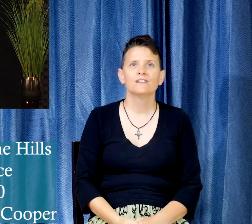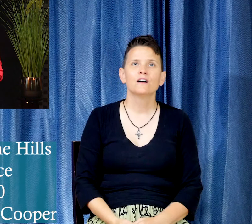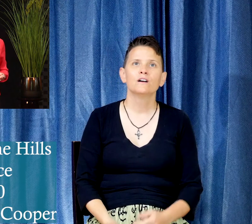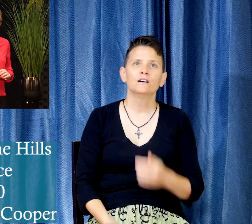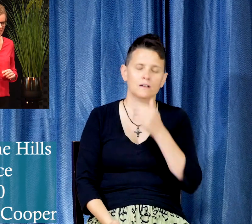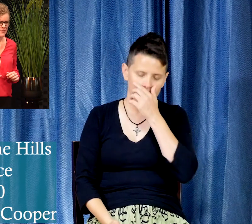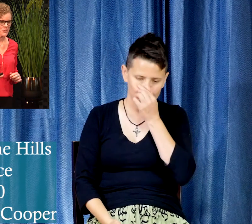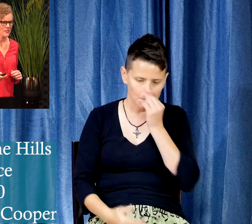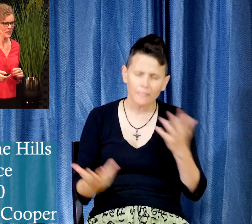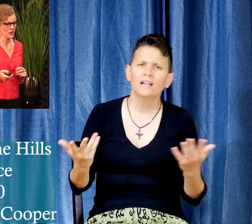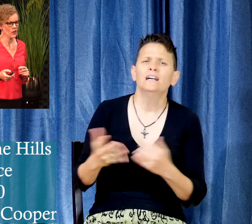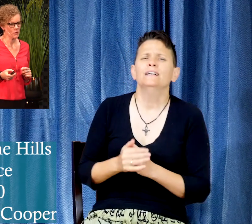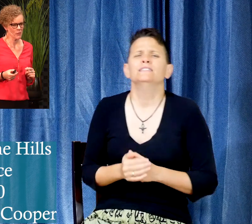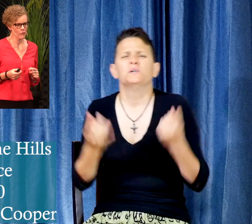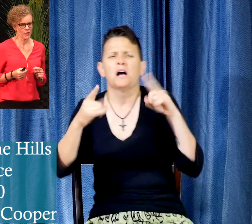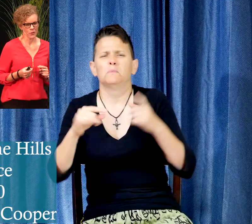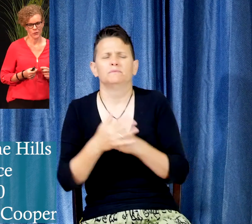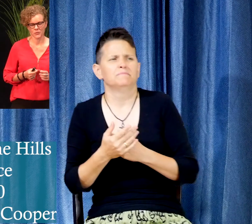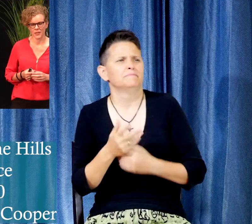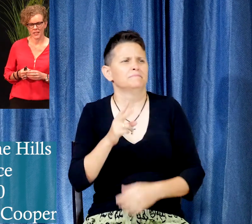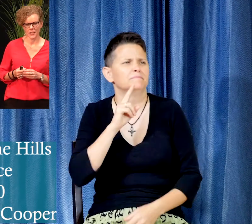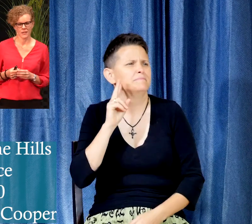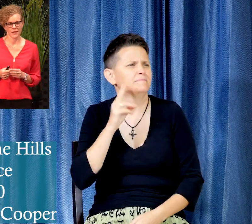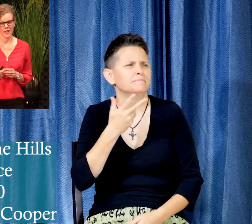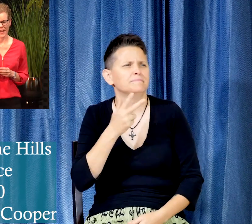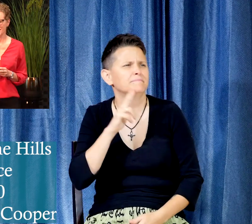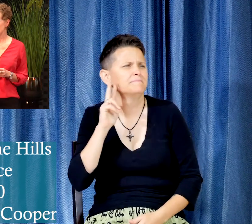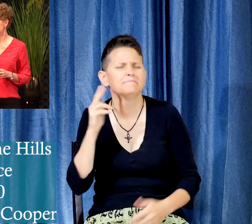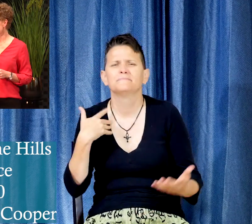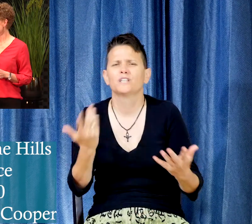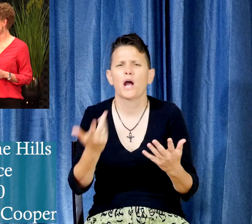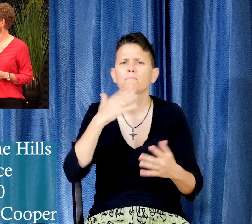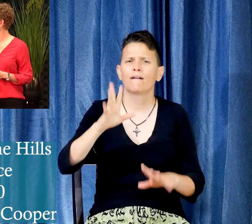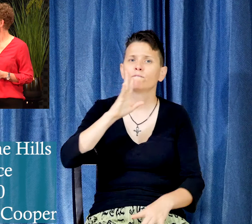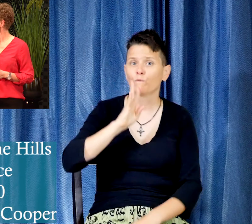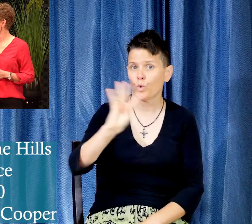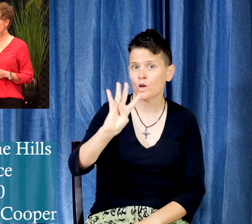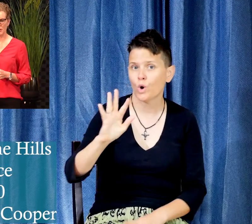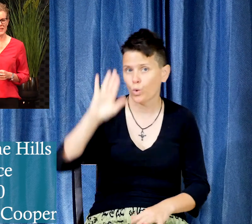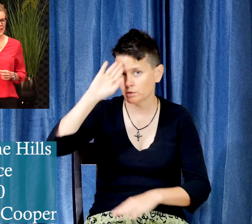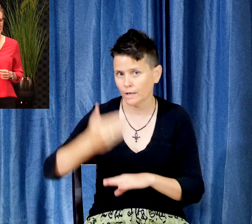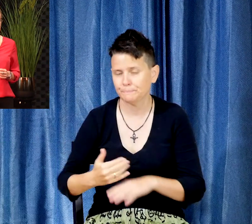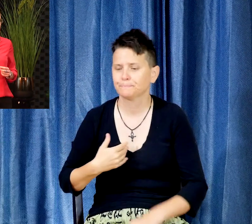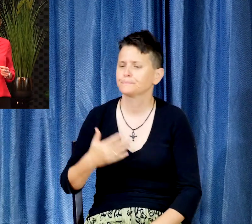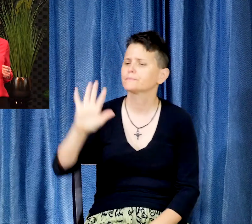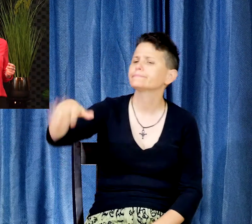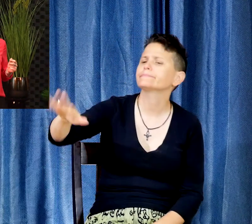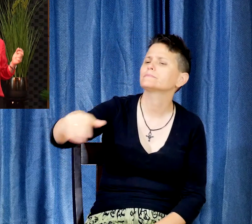So just the other day, I was driving in the car with my 4-year-old when he asked me, Lala, when will we